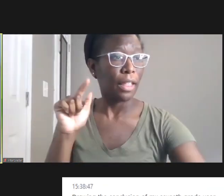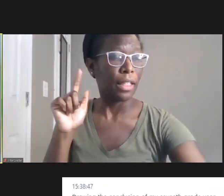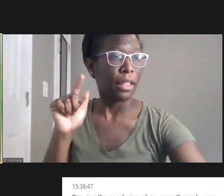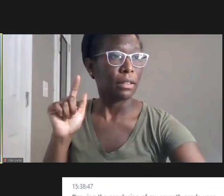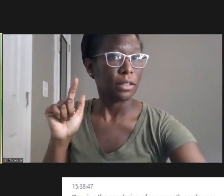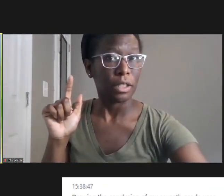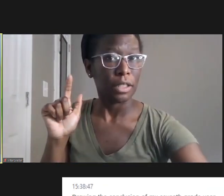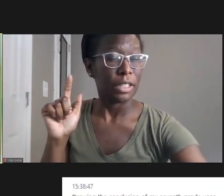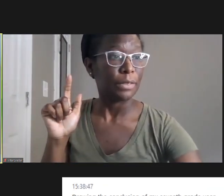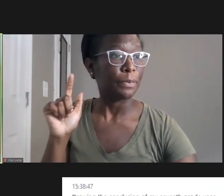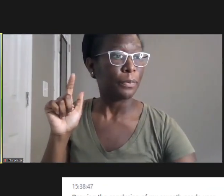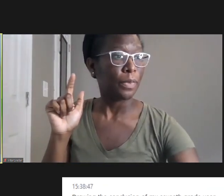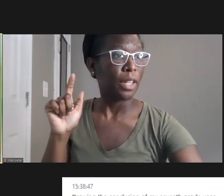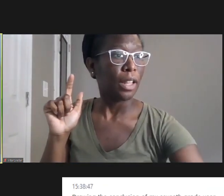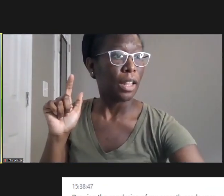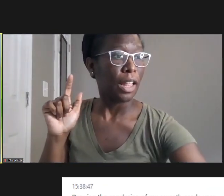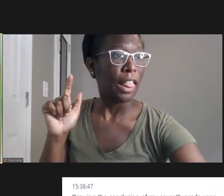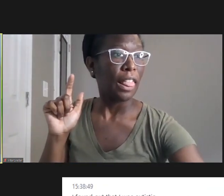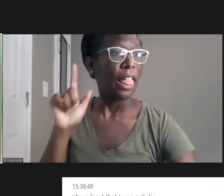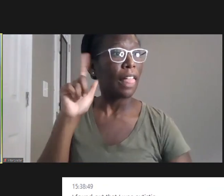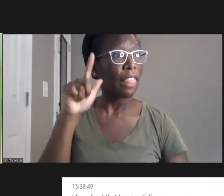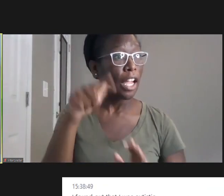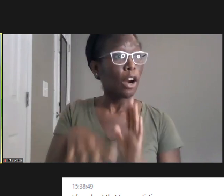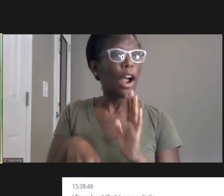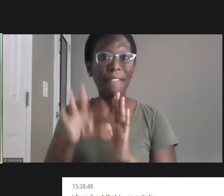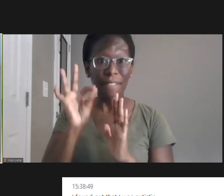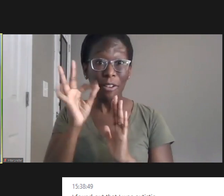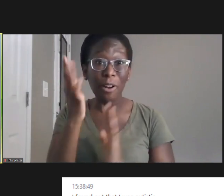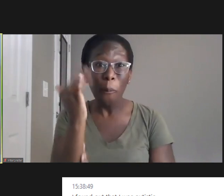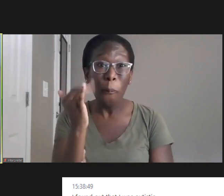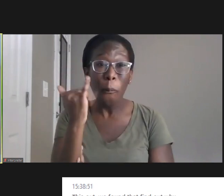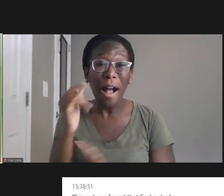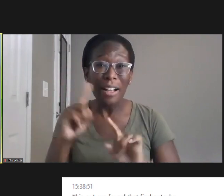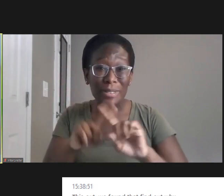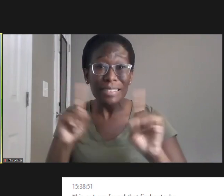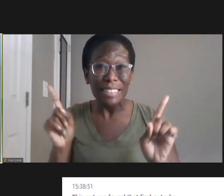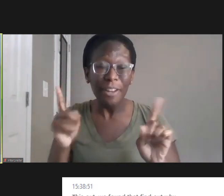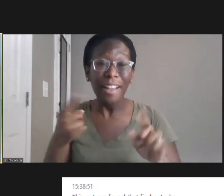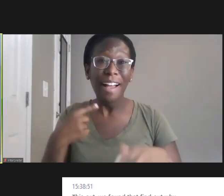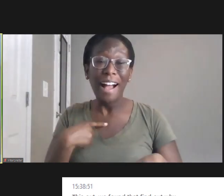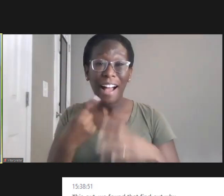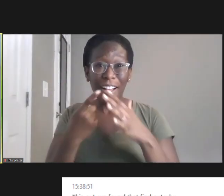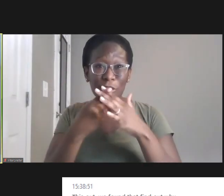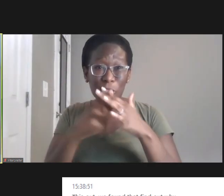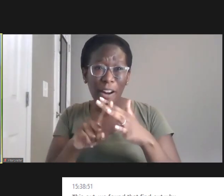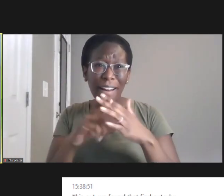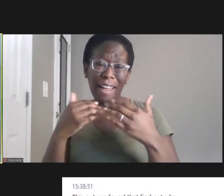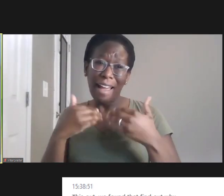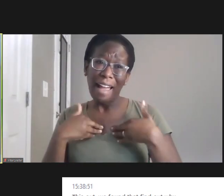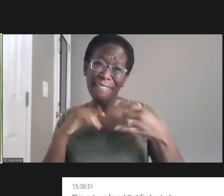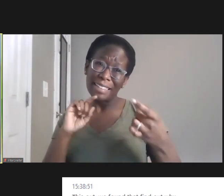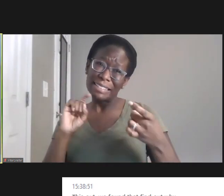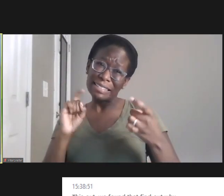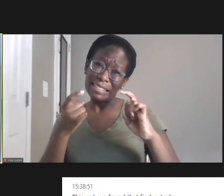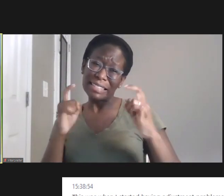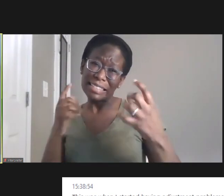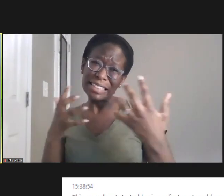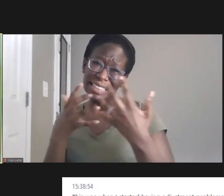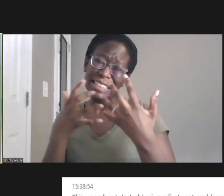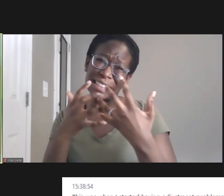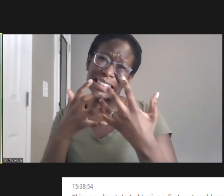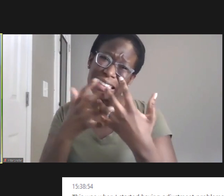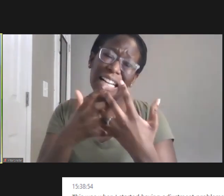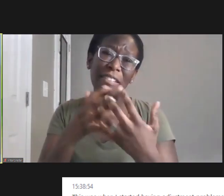autistic. This helped me find out why I was different. This was when I started having adjustment problems, in addition to